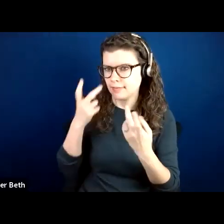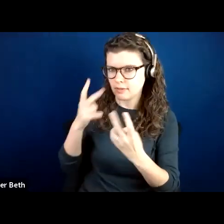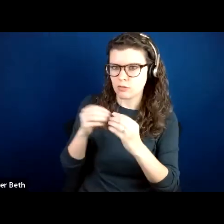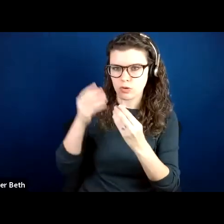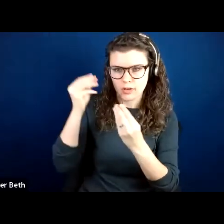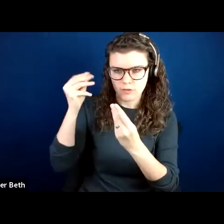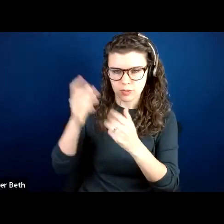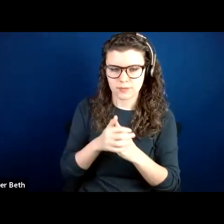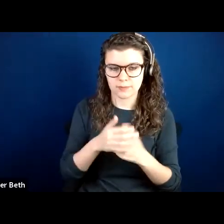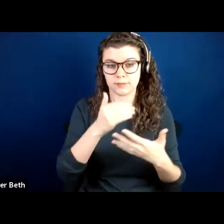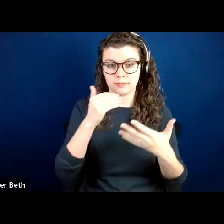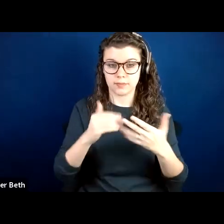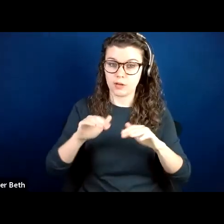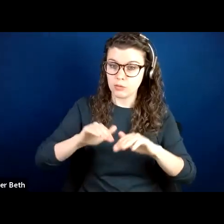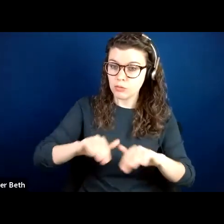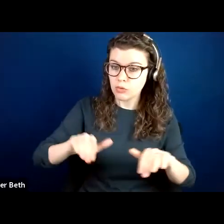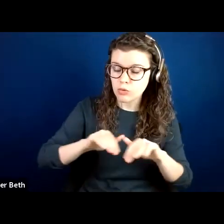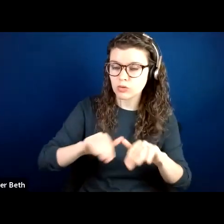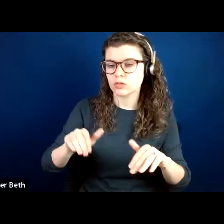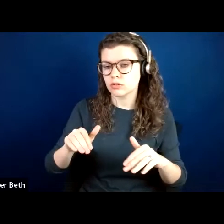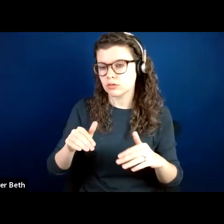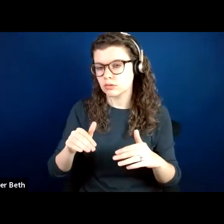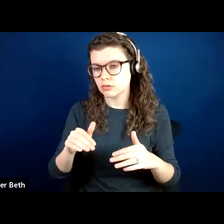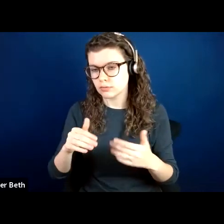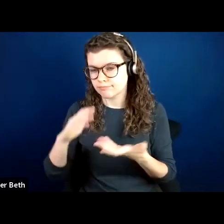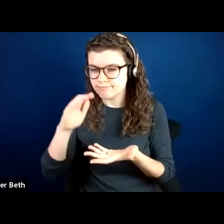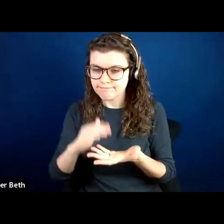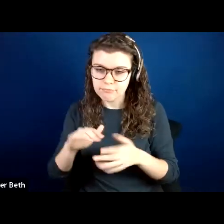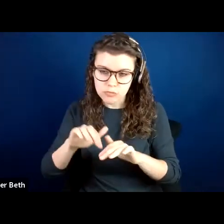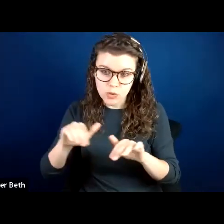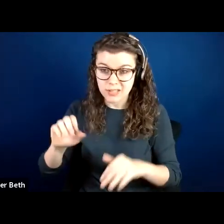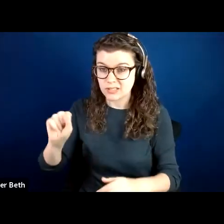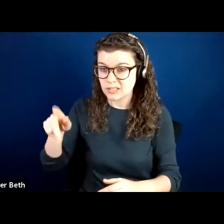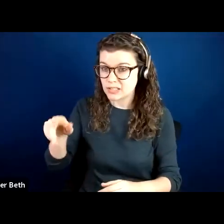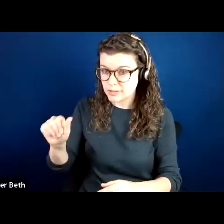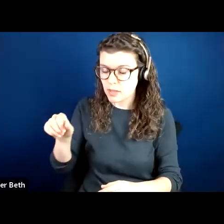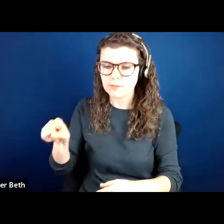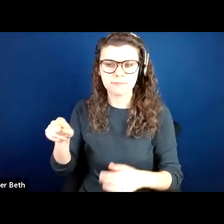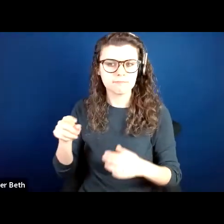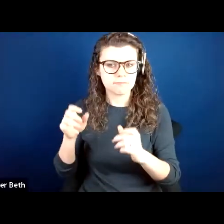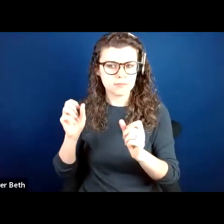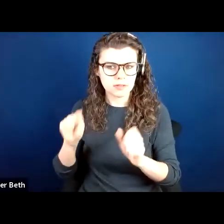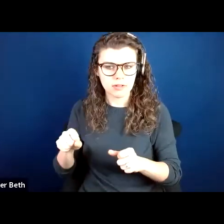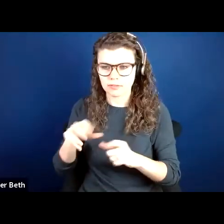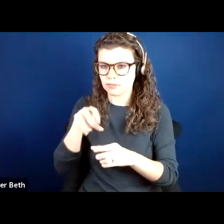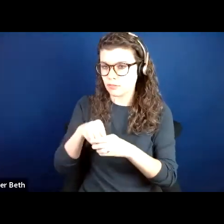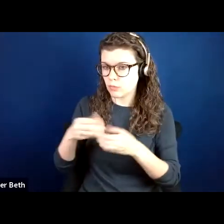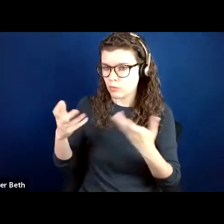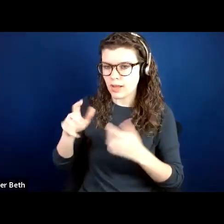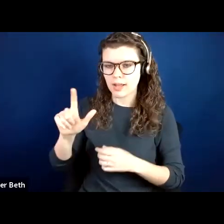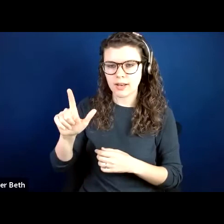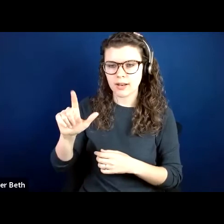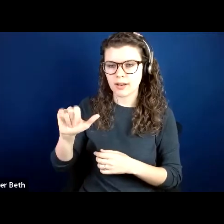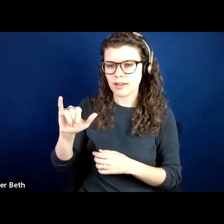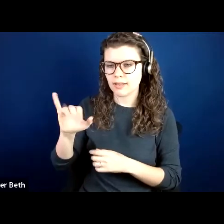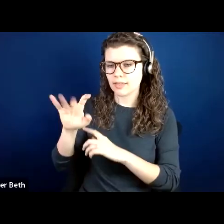Swimming pools, wading pools, and spas have accessibility requirements, could provide access using a lift or a sloped